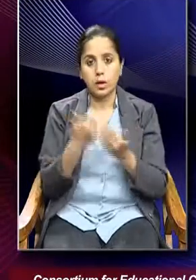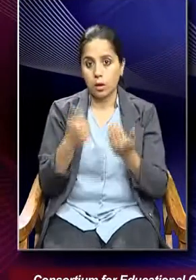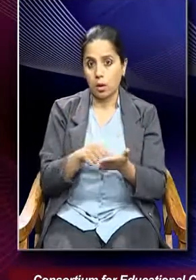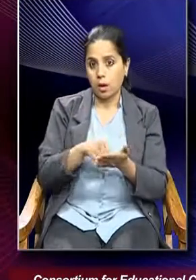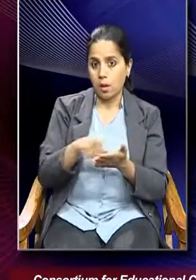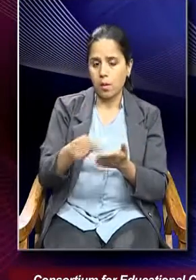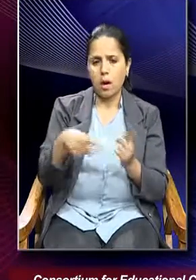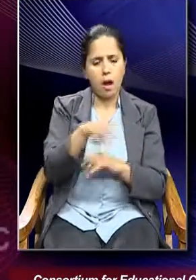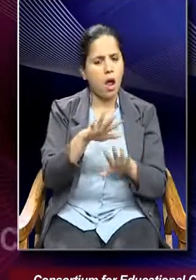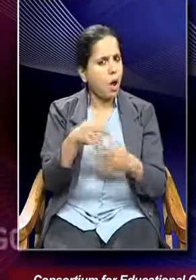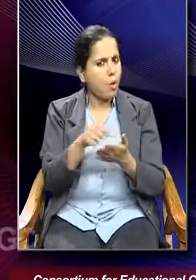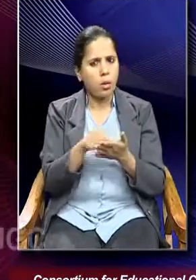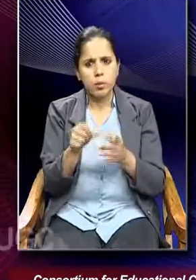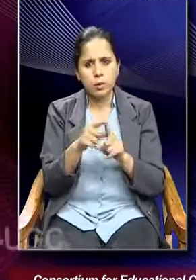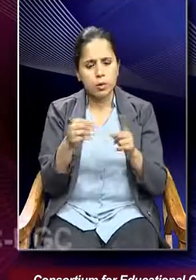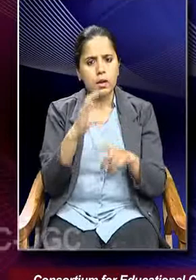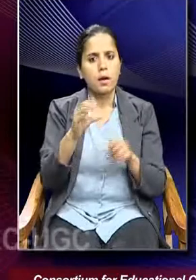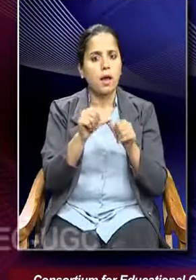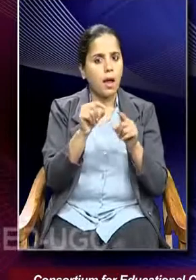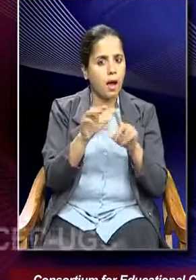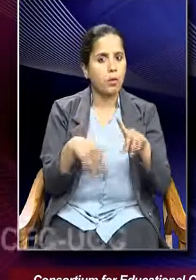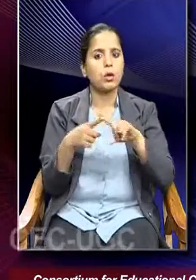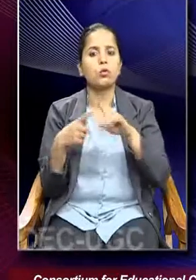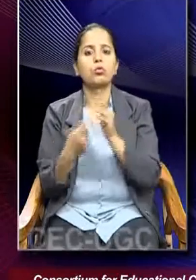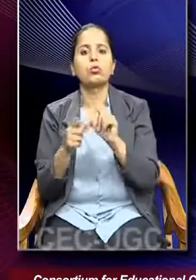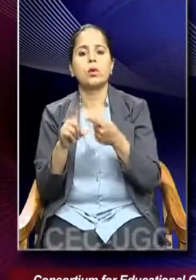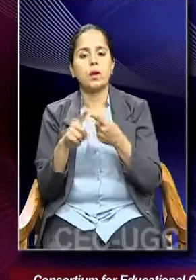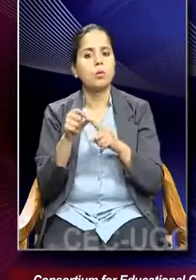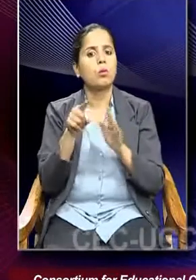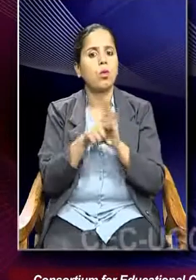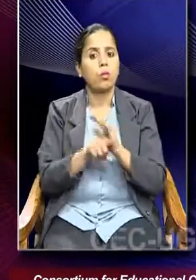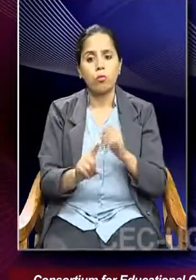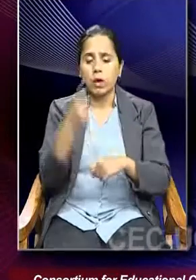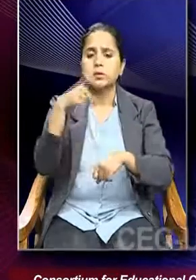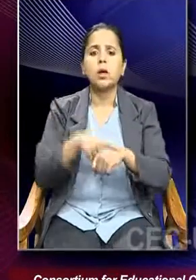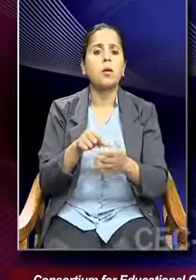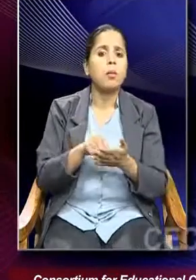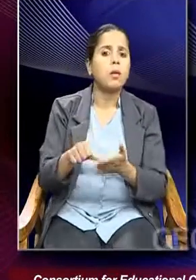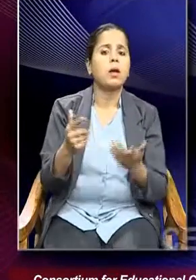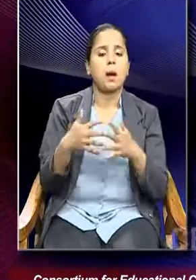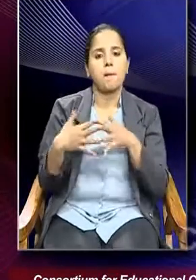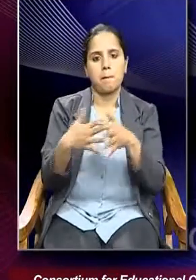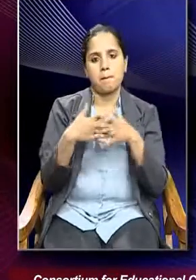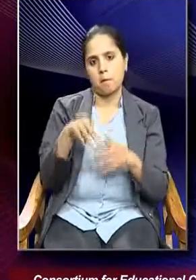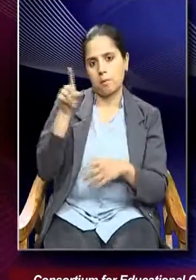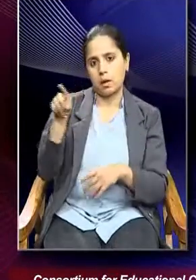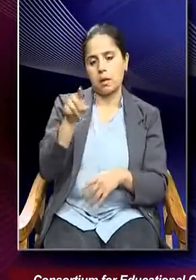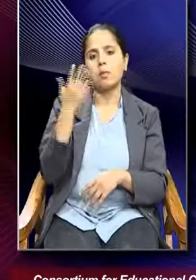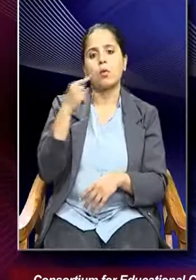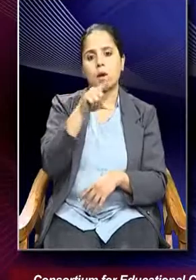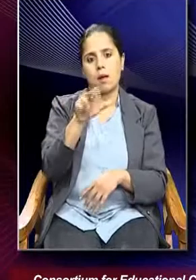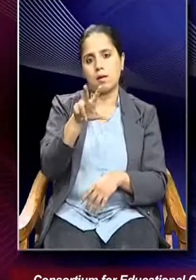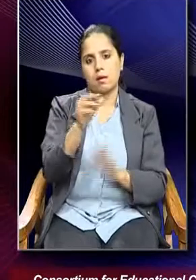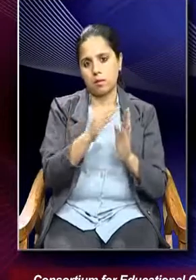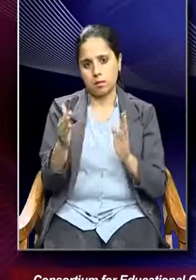how it was implemented, cap and trade policy, which was first time implemented in United States in 80s, and how it